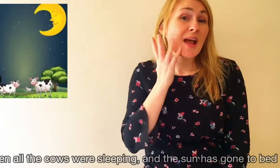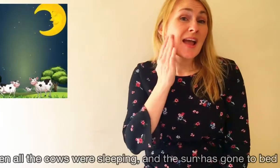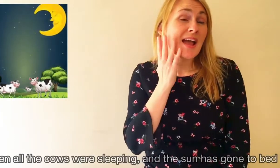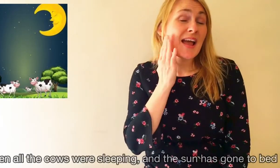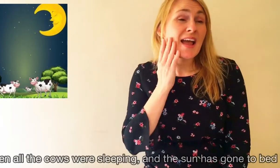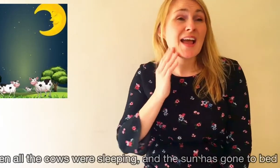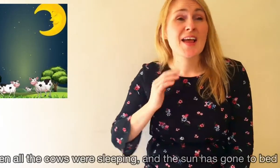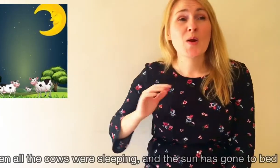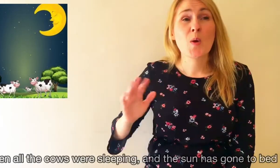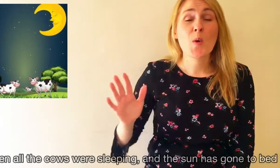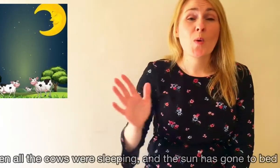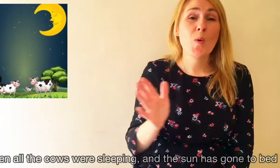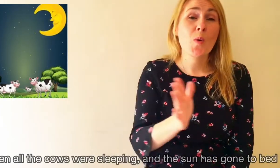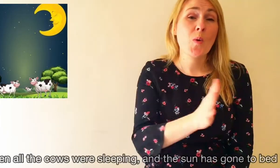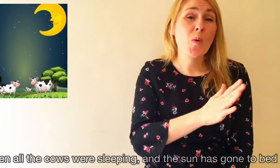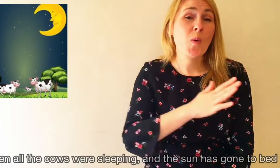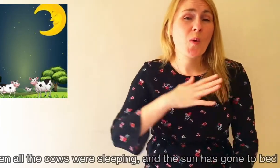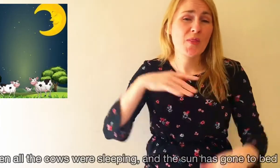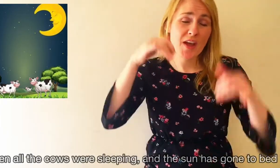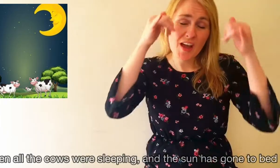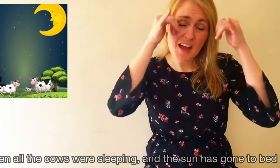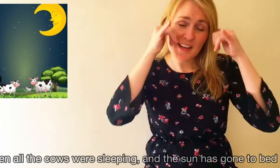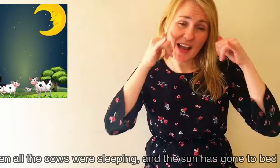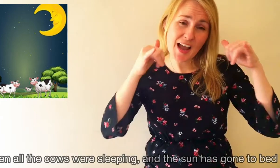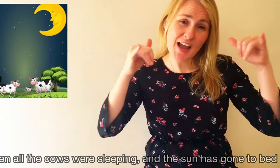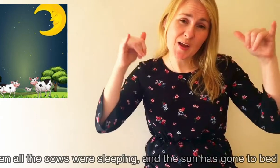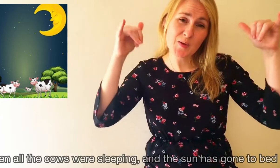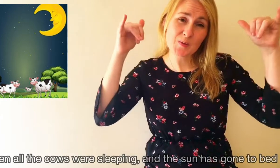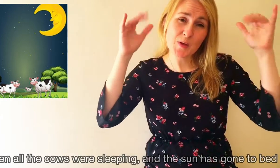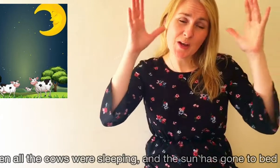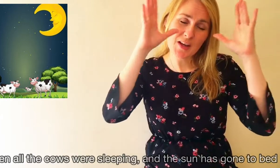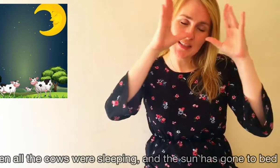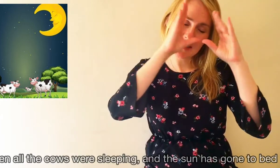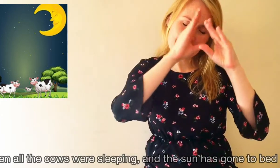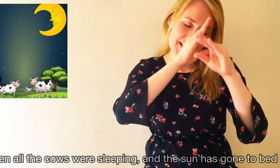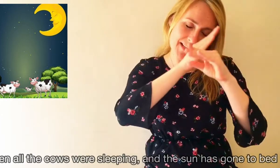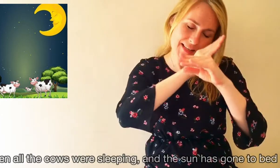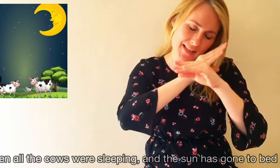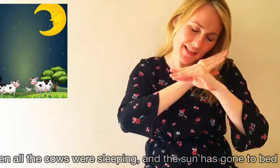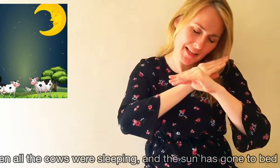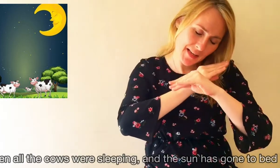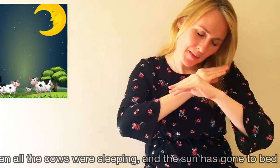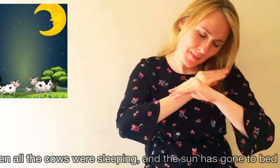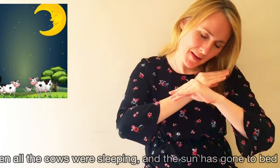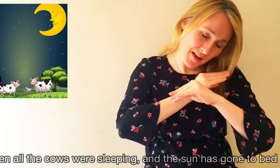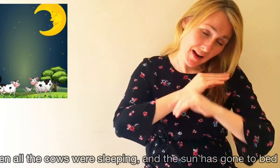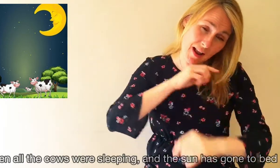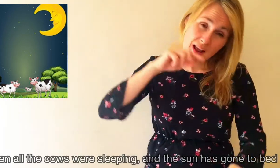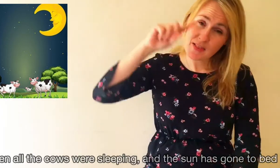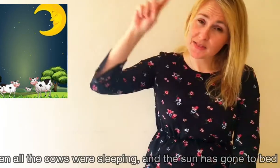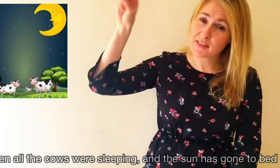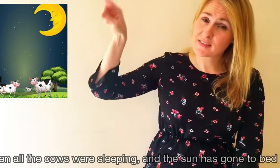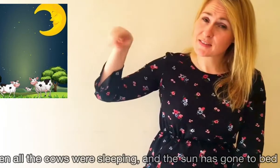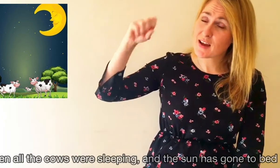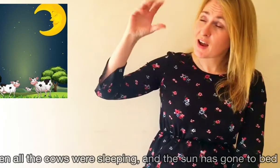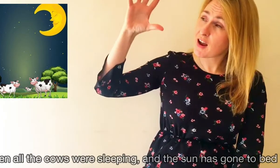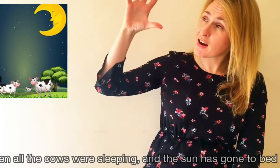When all the cows were sleeping and the sun